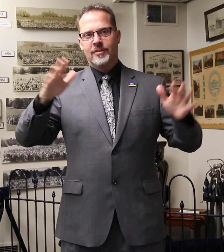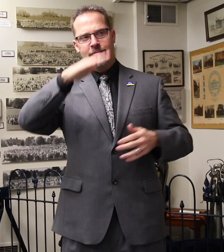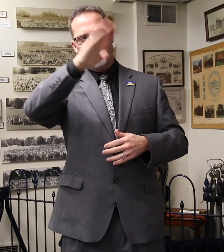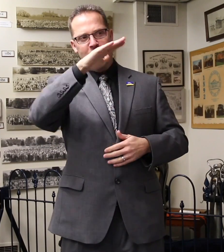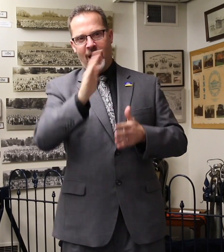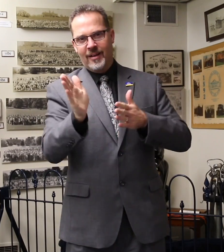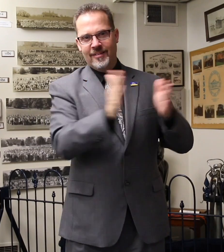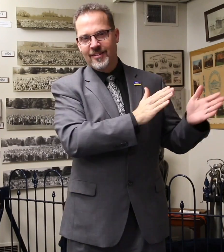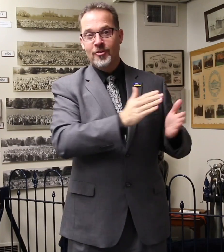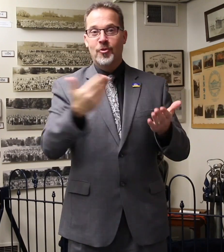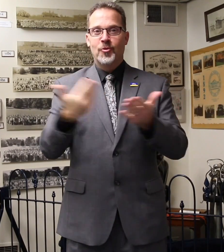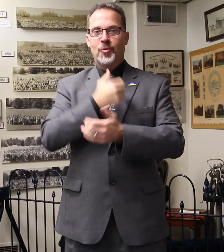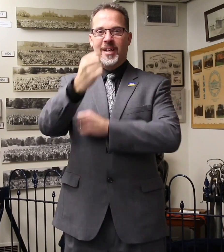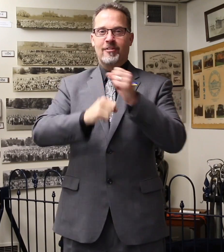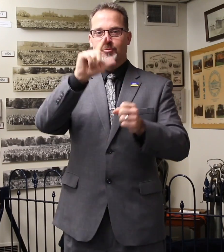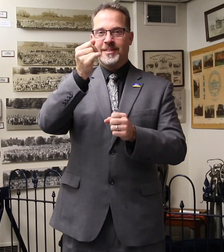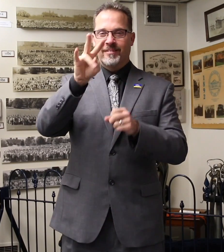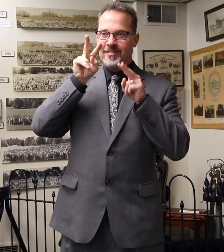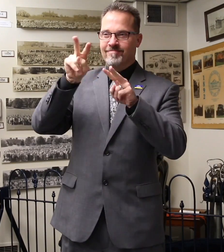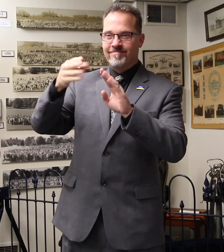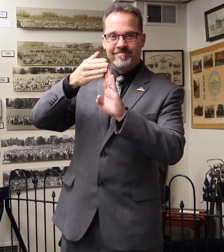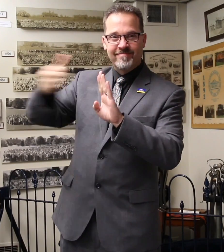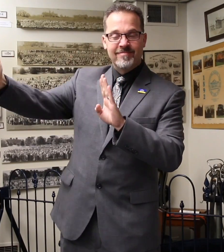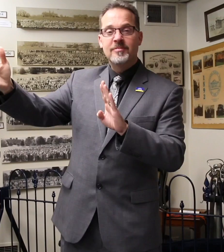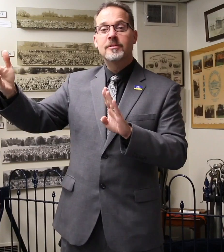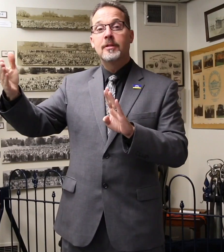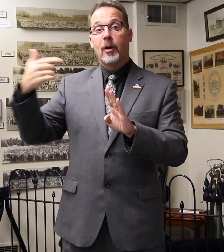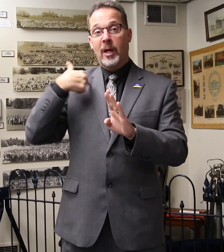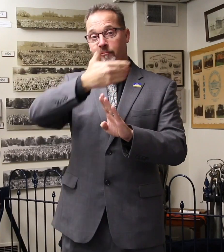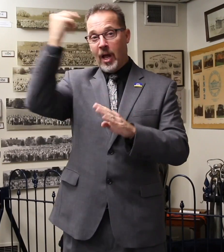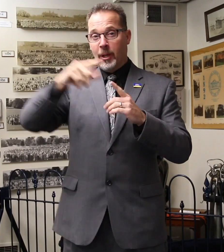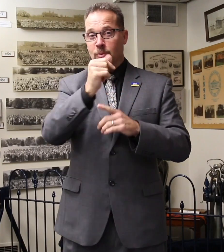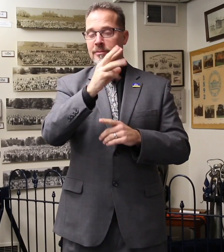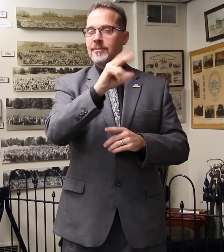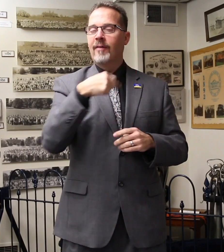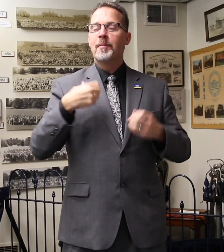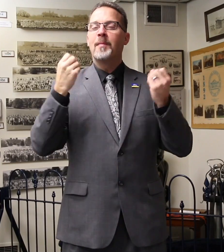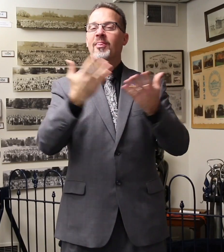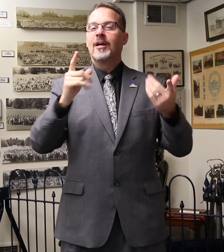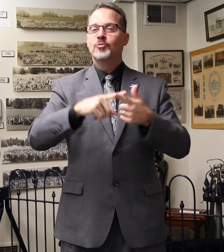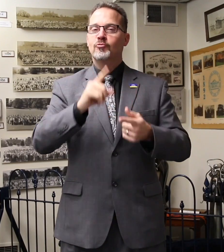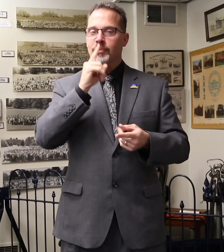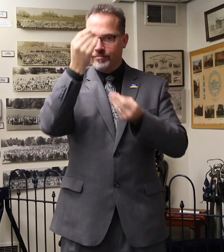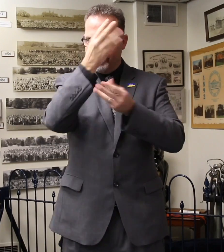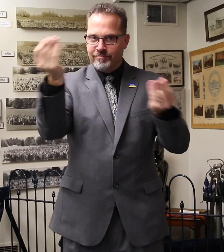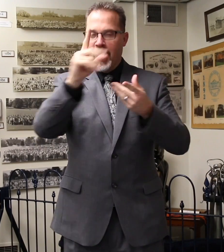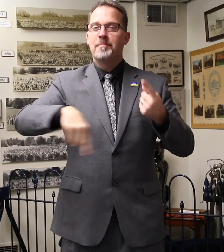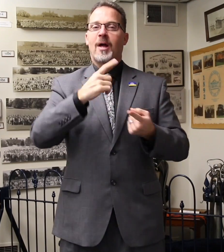With 2016 in the past, we are looking forward to the coming year of 2017. But before we wrap up the outgoing